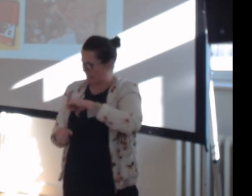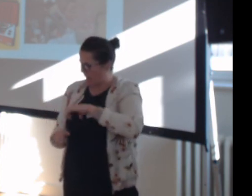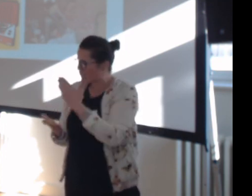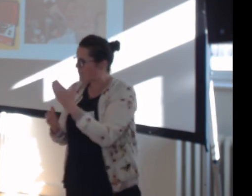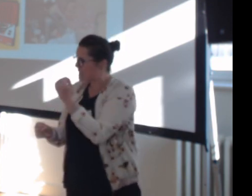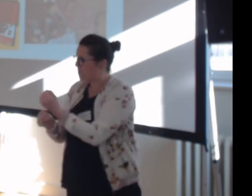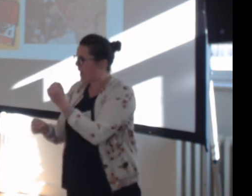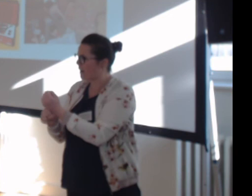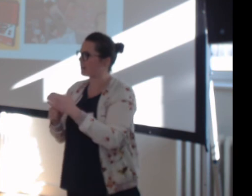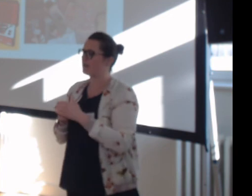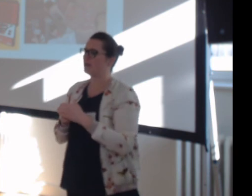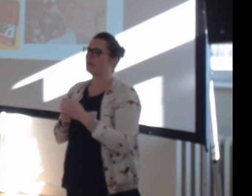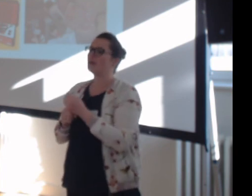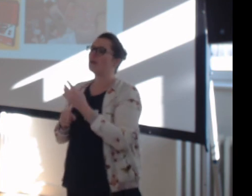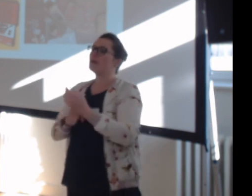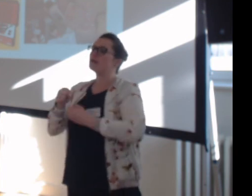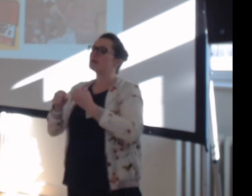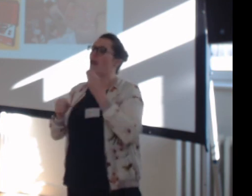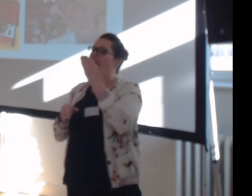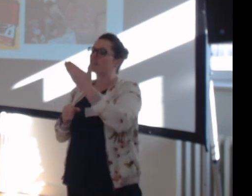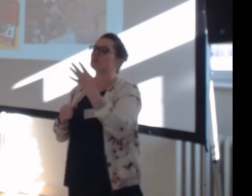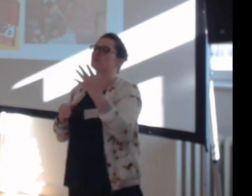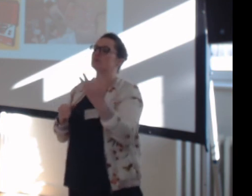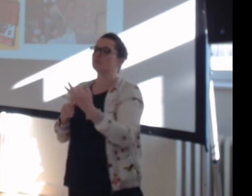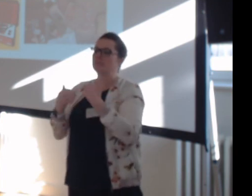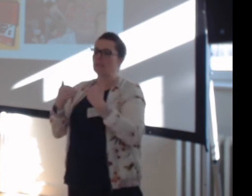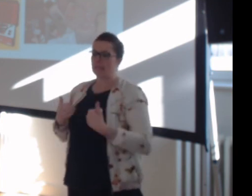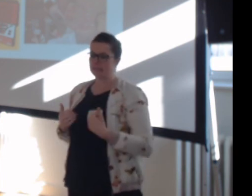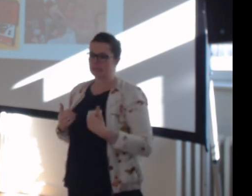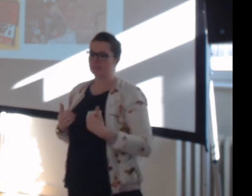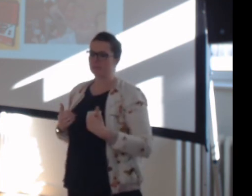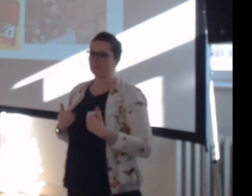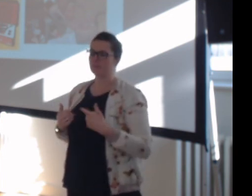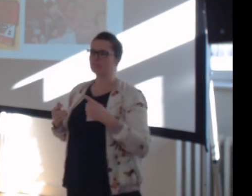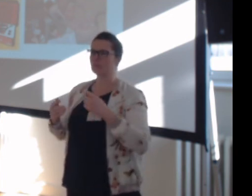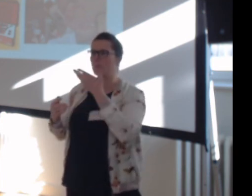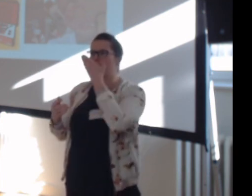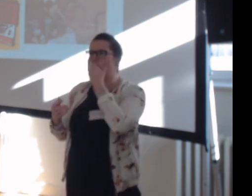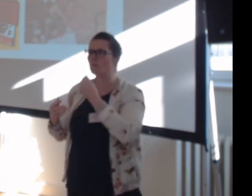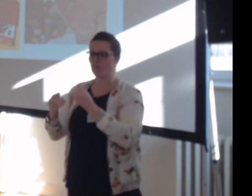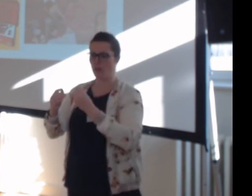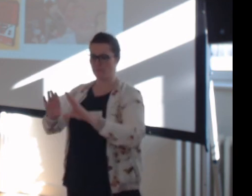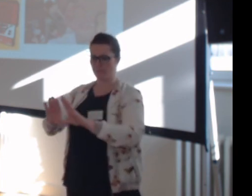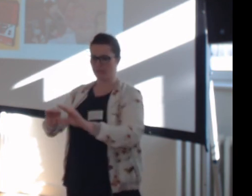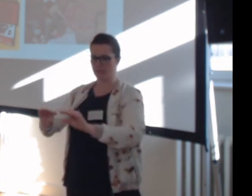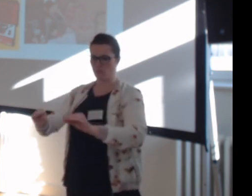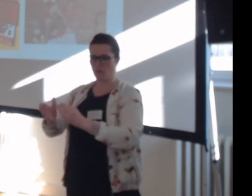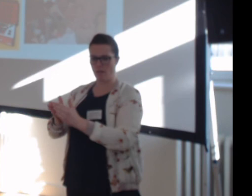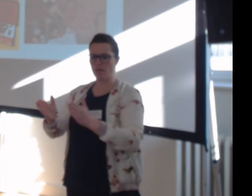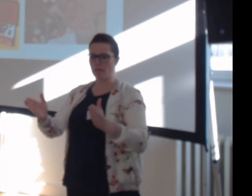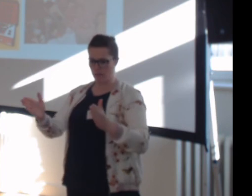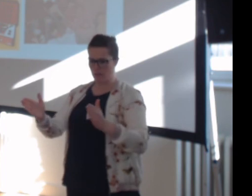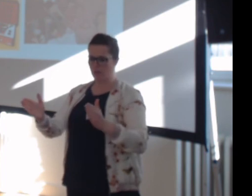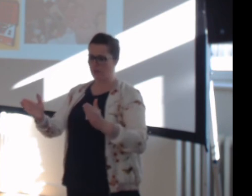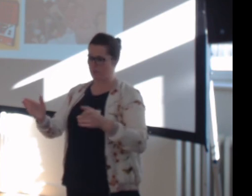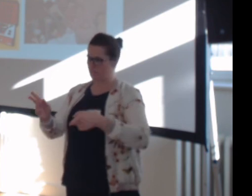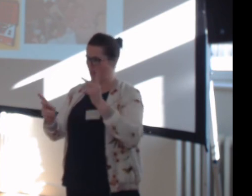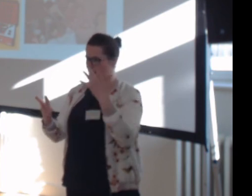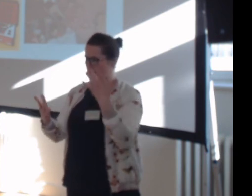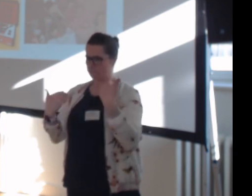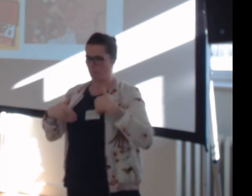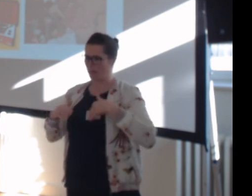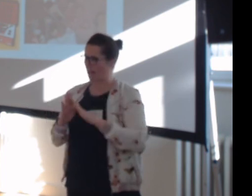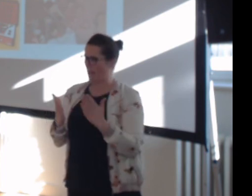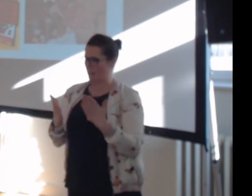they have turned into specialists in the matter at hand. A wide range of beautiful materials that often remain out of sight of